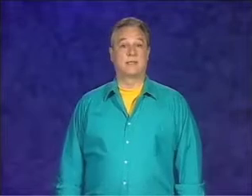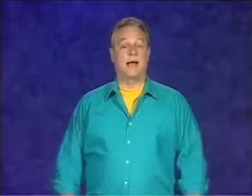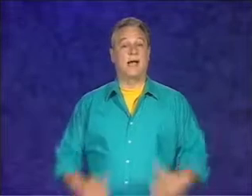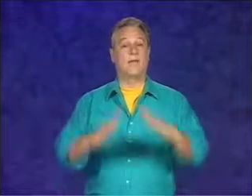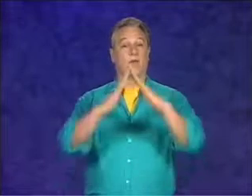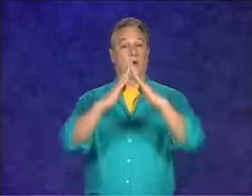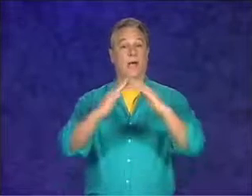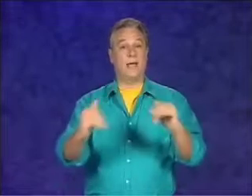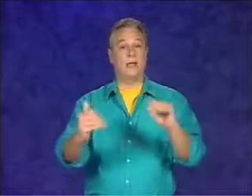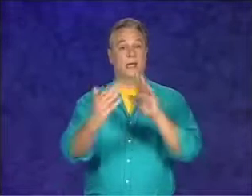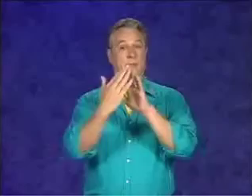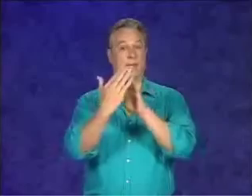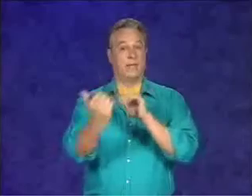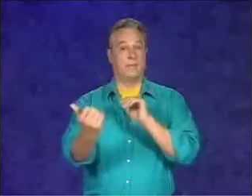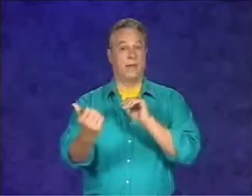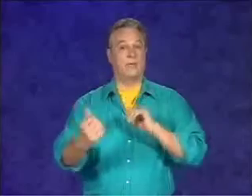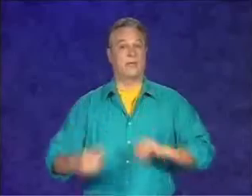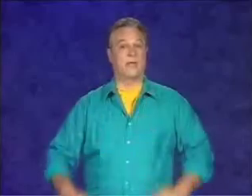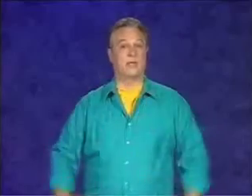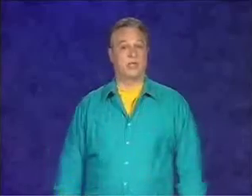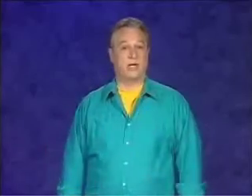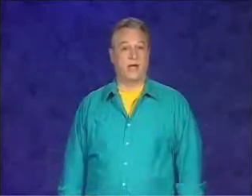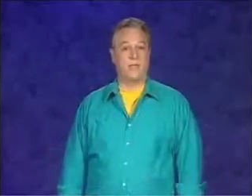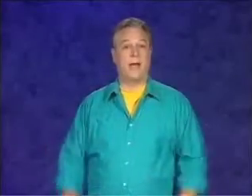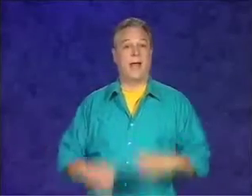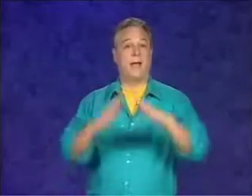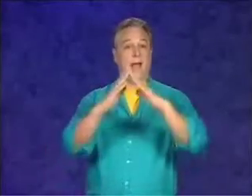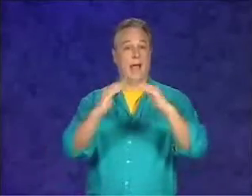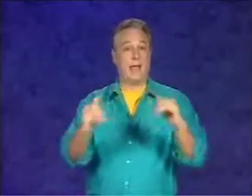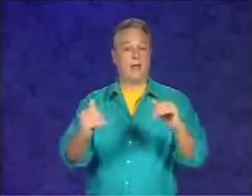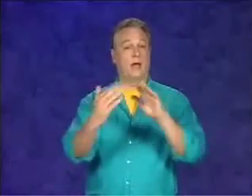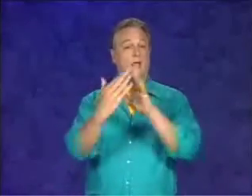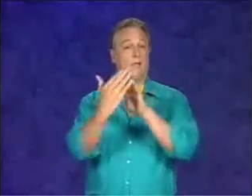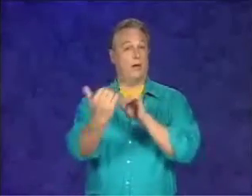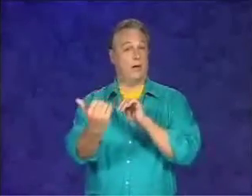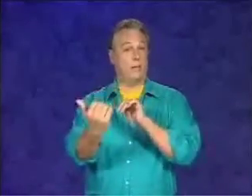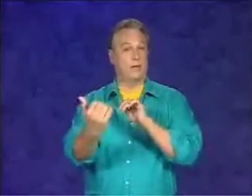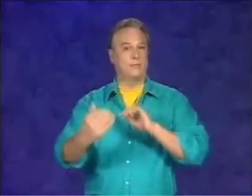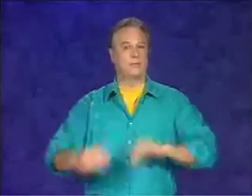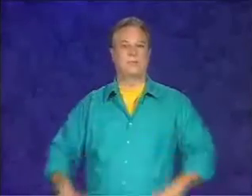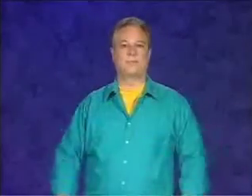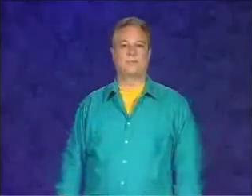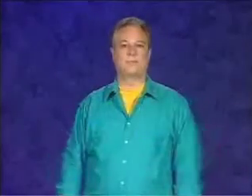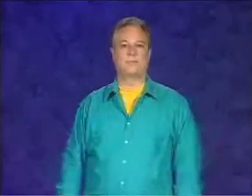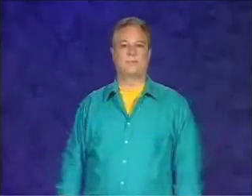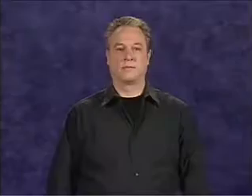The sign for Egypt is based on the shape and angle of a pyramid.